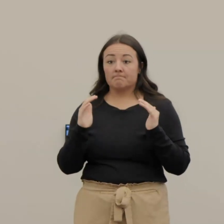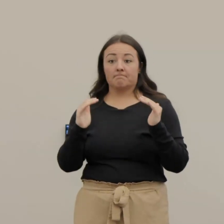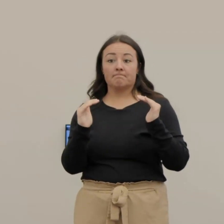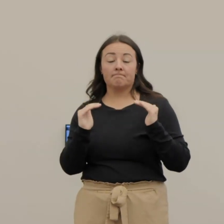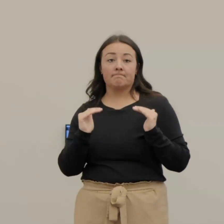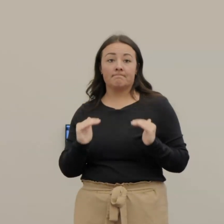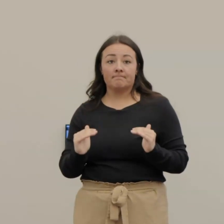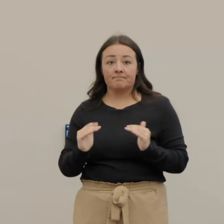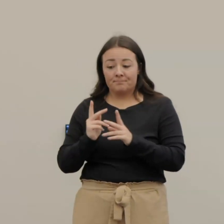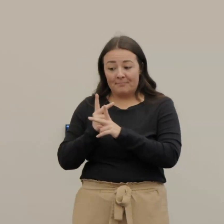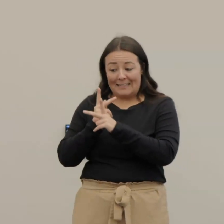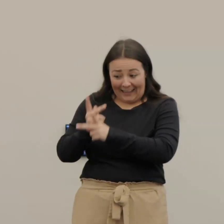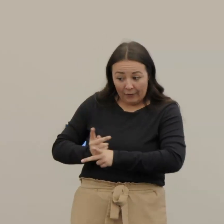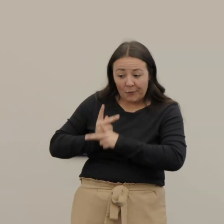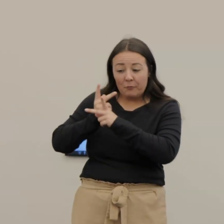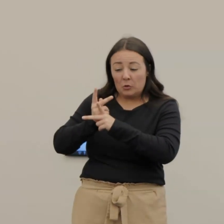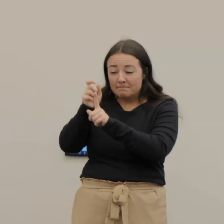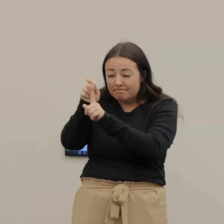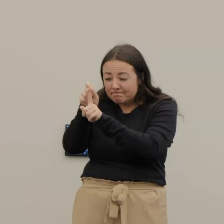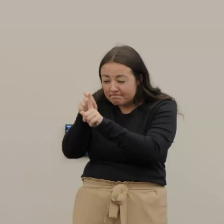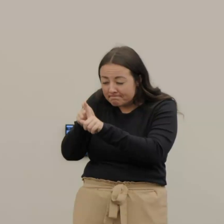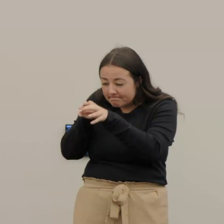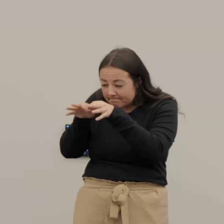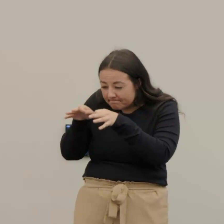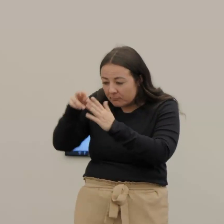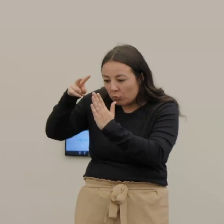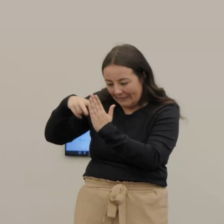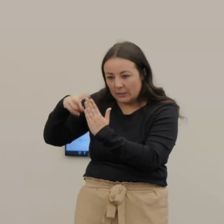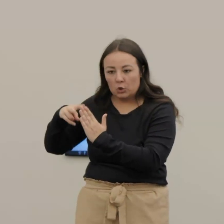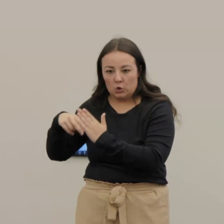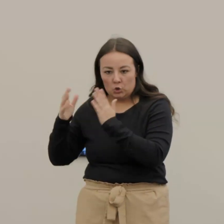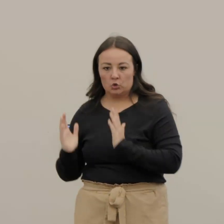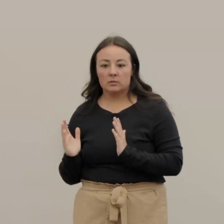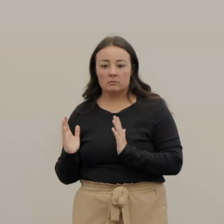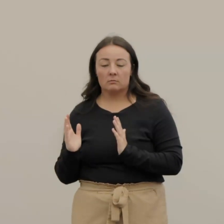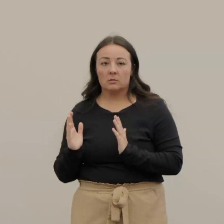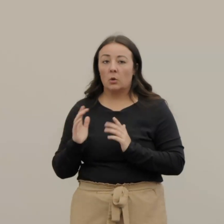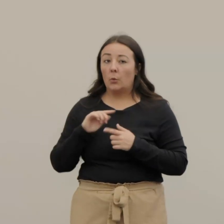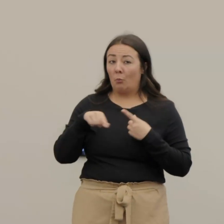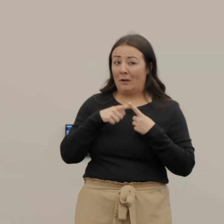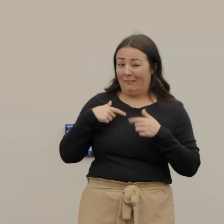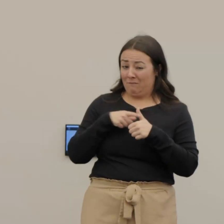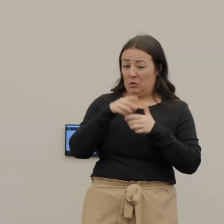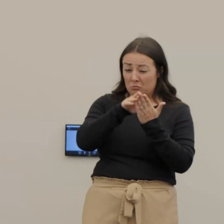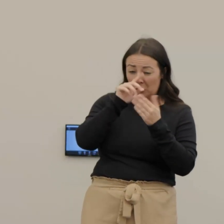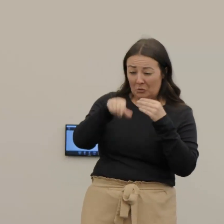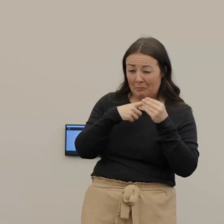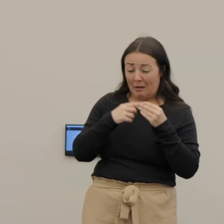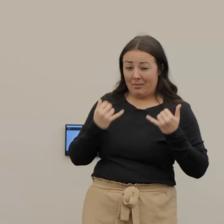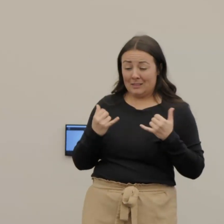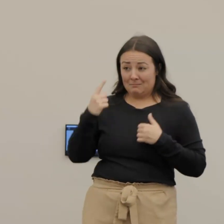careful and thorough readers, which at this point, when I was first learning about this, I didn't realize